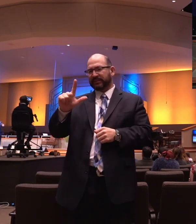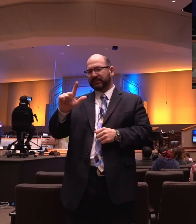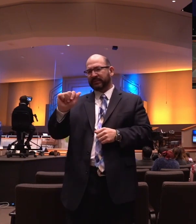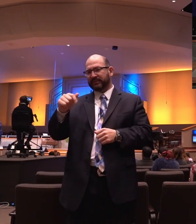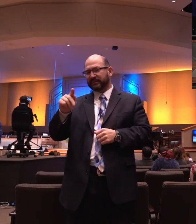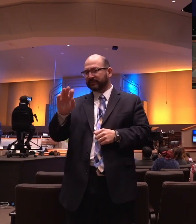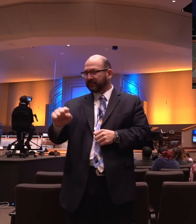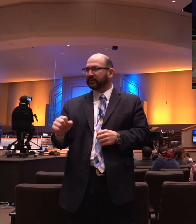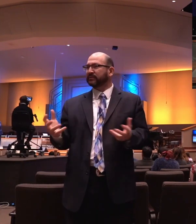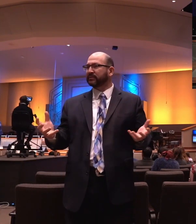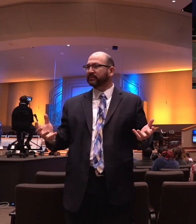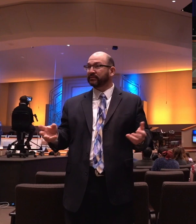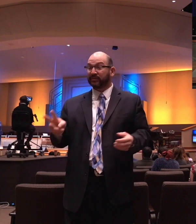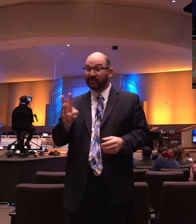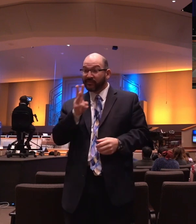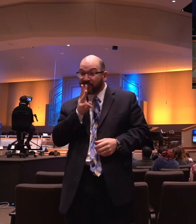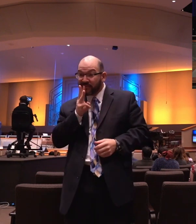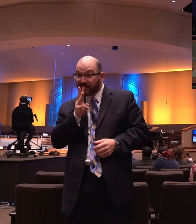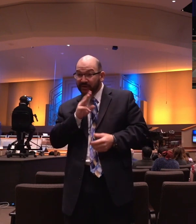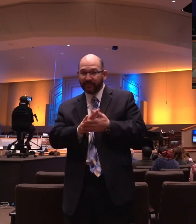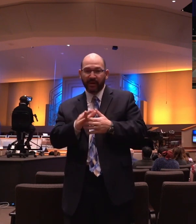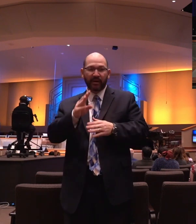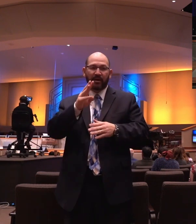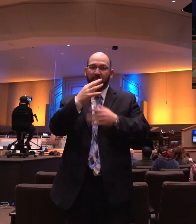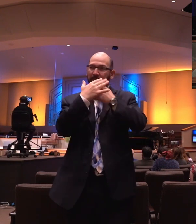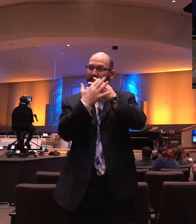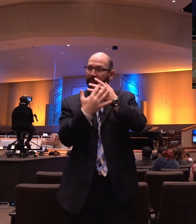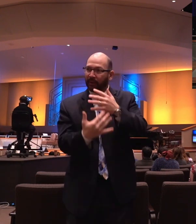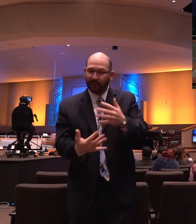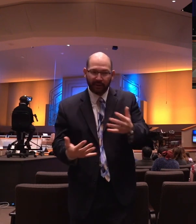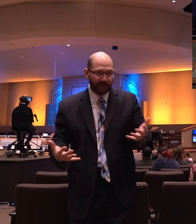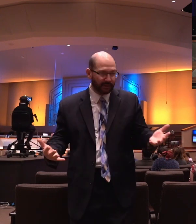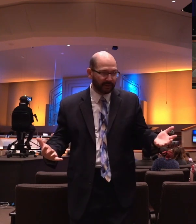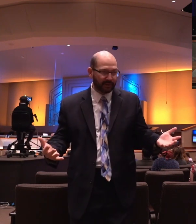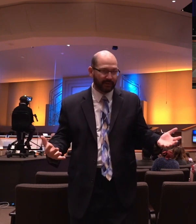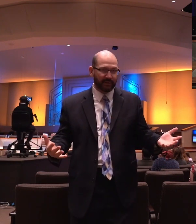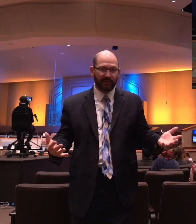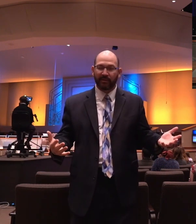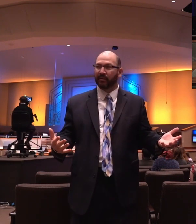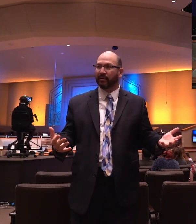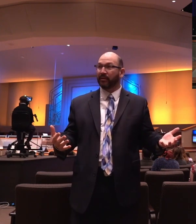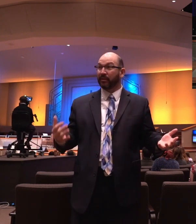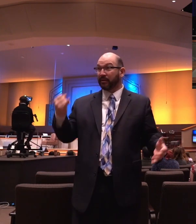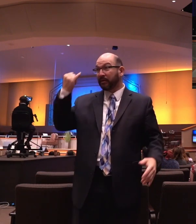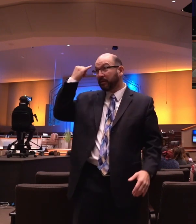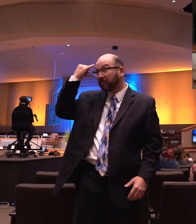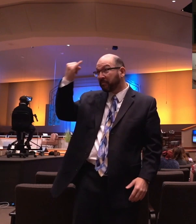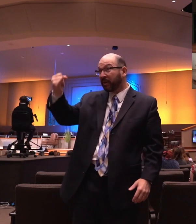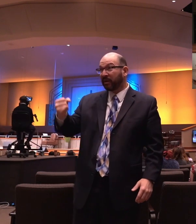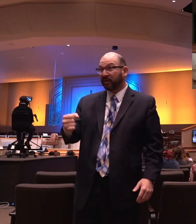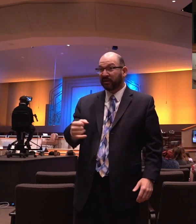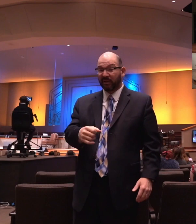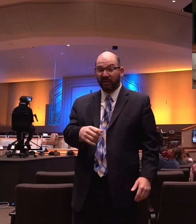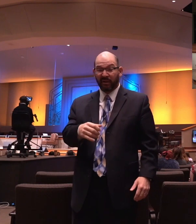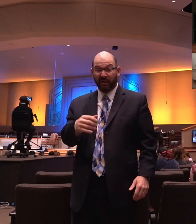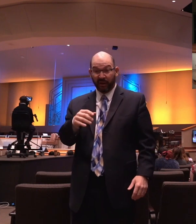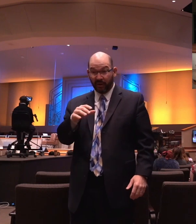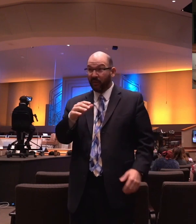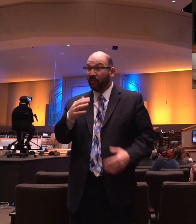all the waters in the land of Egypt turned to blood. Can you imagine how gross that would be?